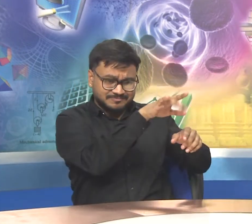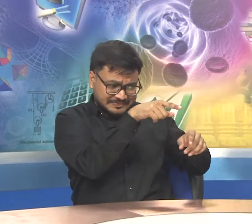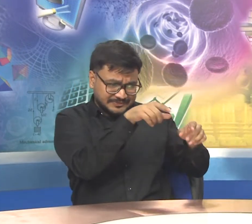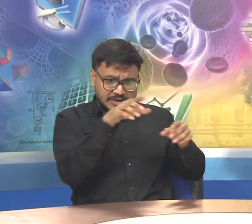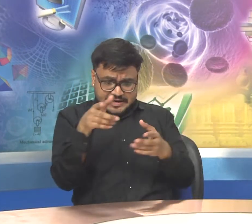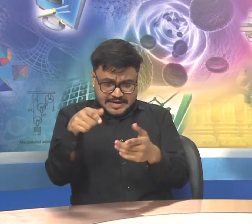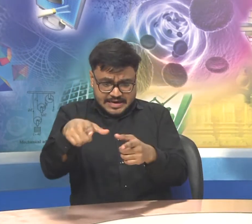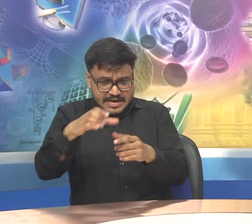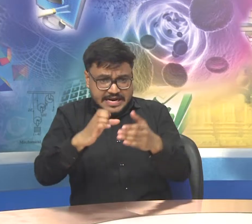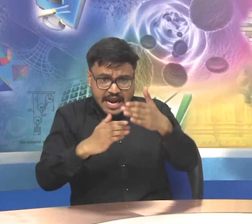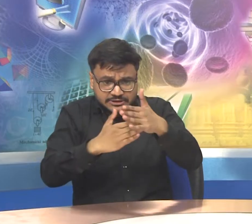India.